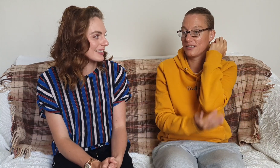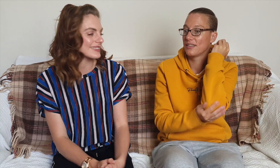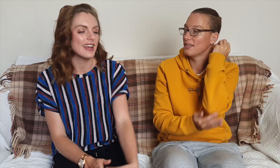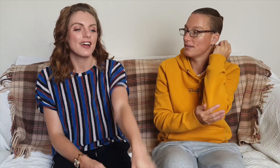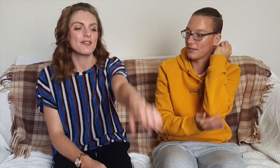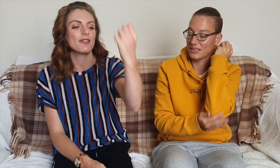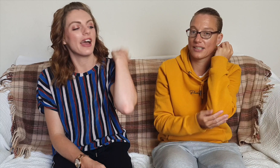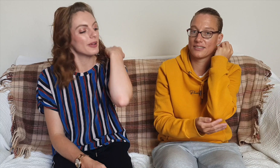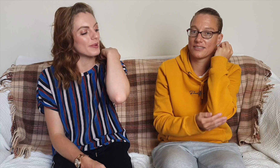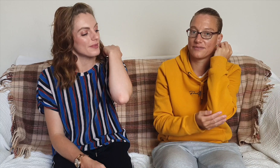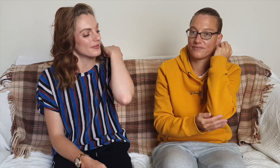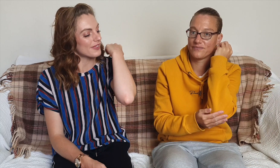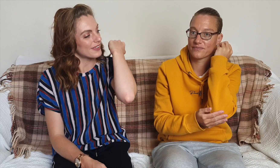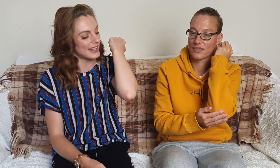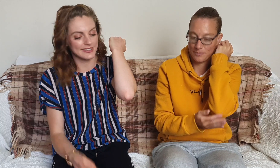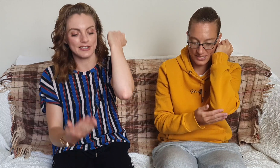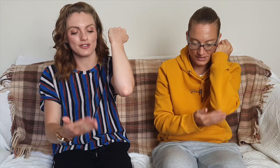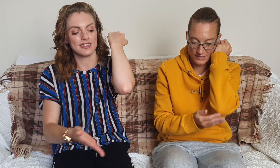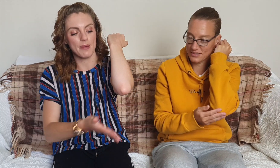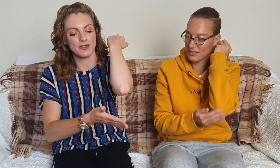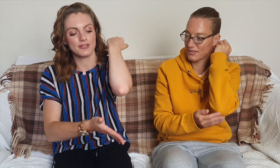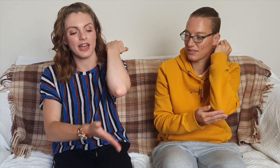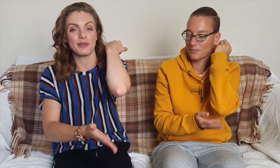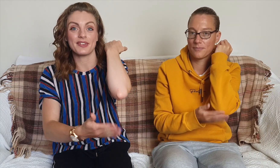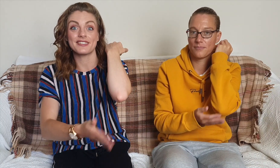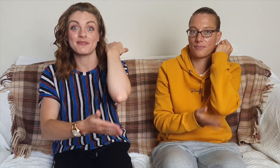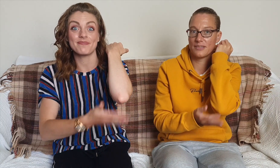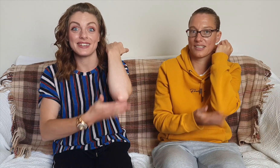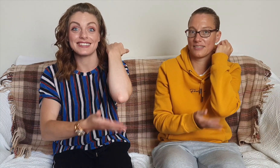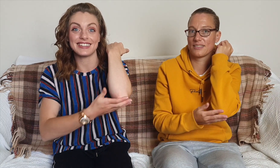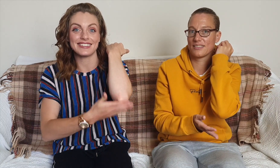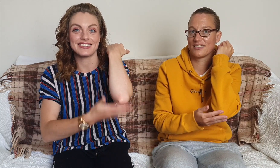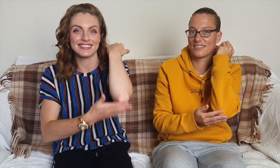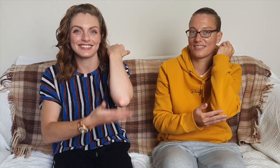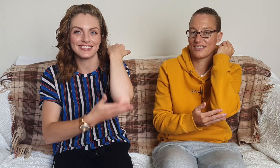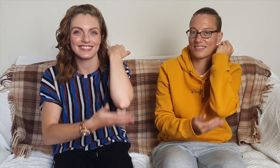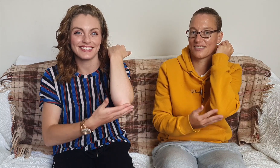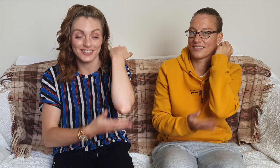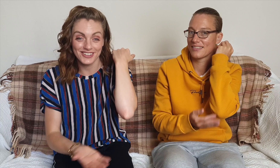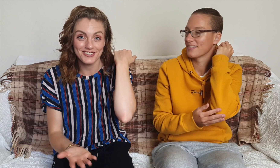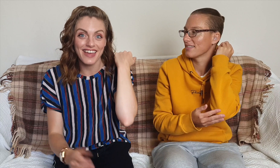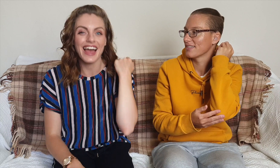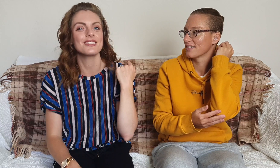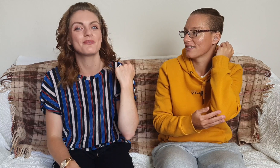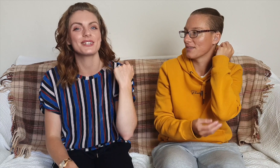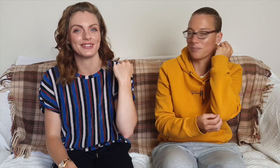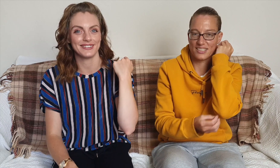biscuits? With your elbow? Very nice. And you're just tapping your elbow. This is biscuits. So you can try that at home too. Biscuit,